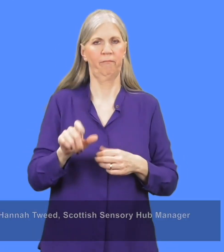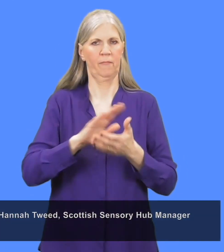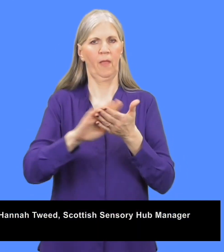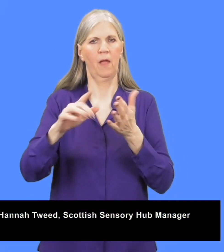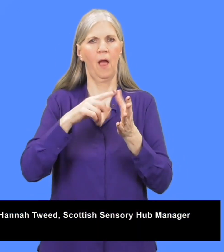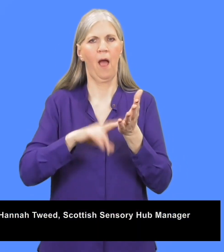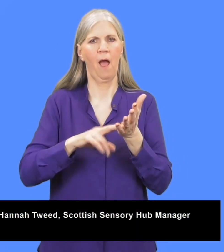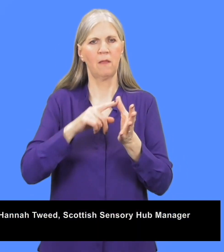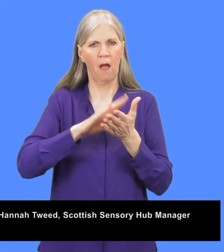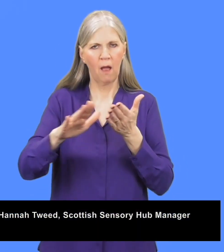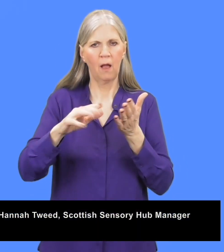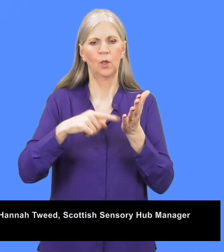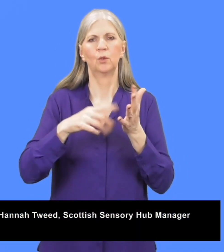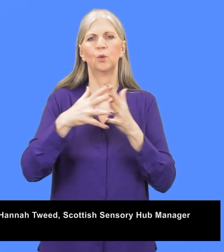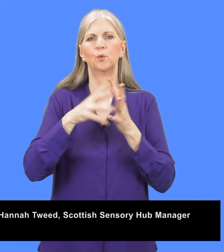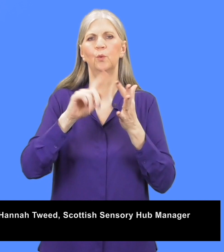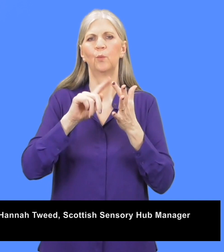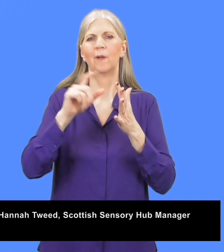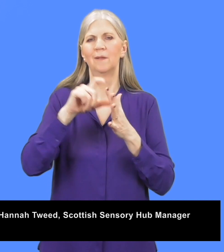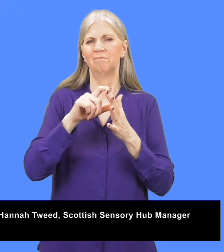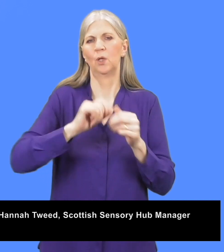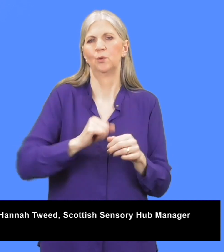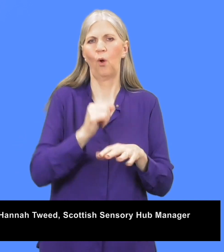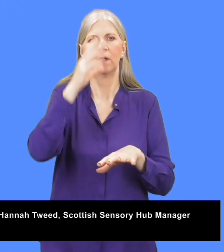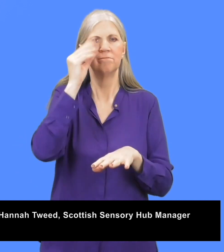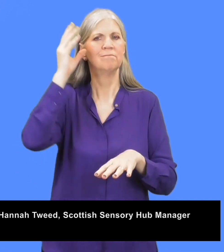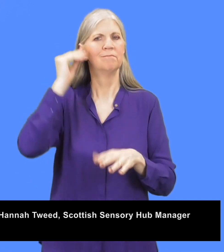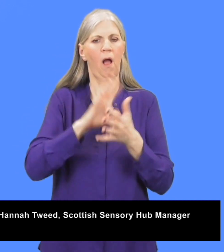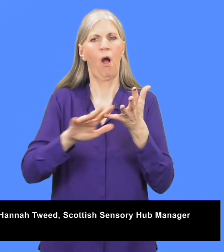Tweed, Scottish Sensory Hub Manager.